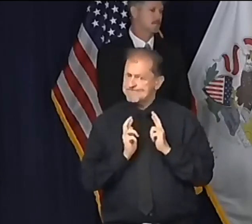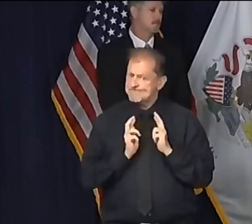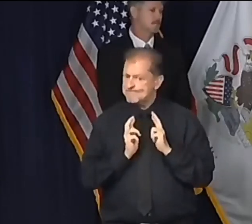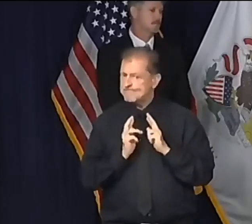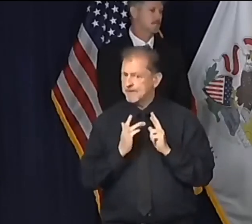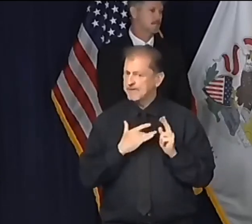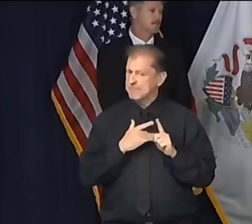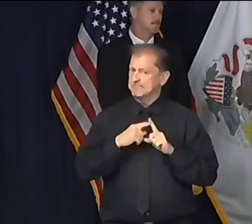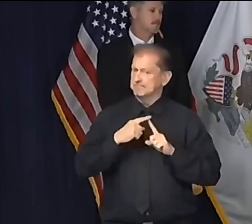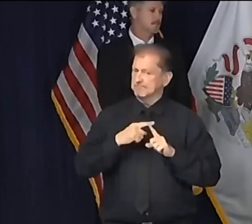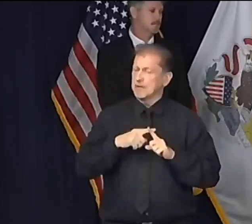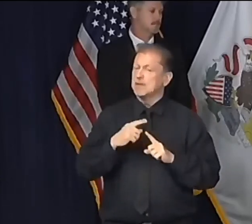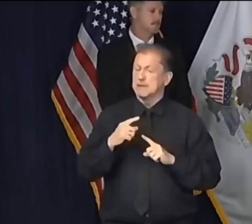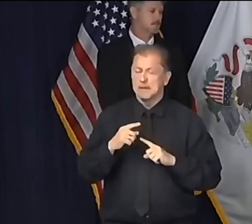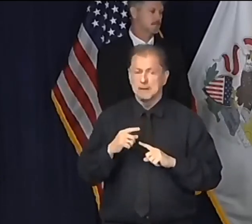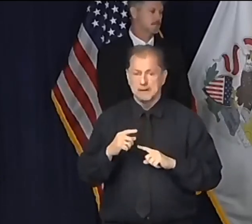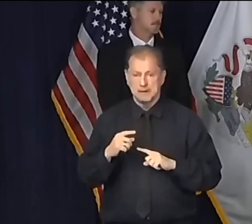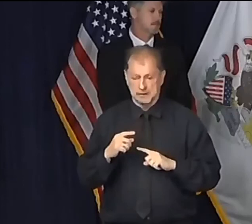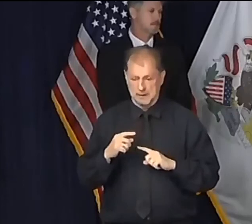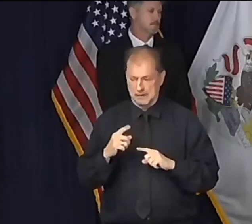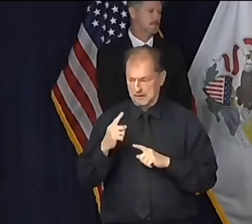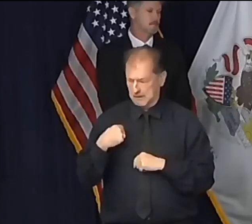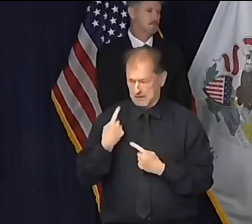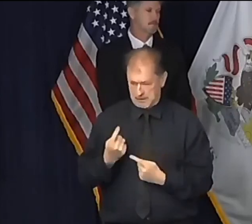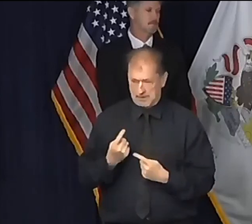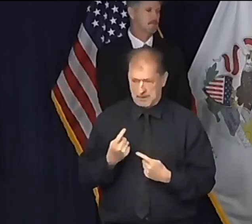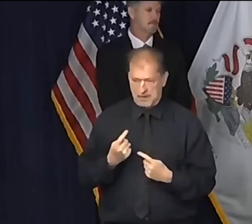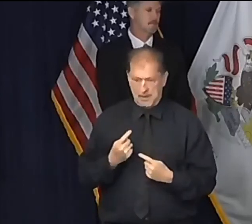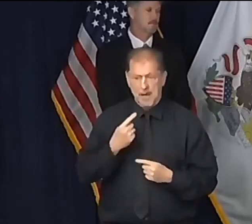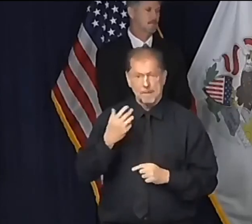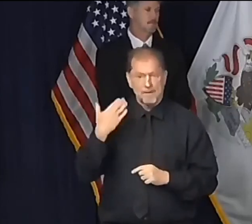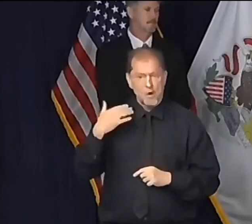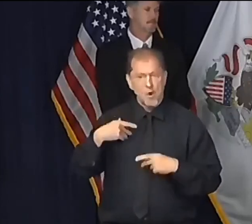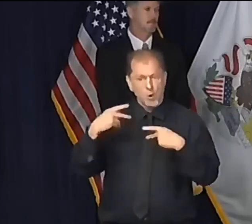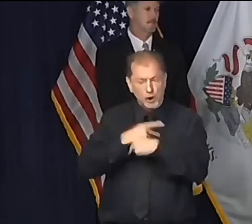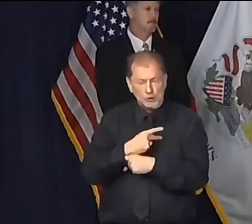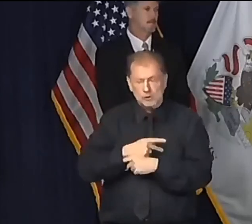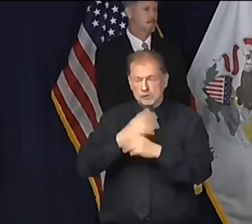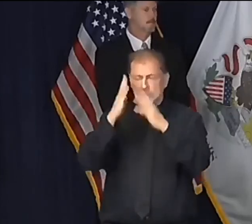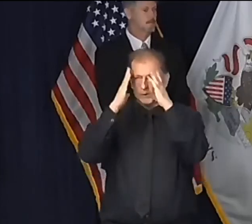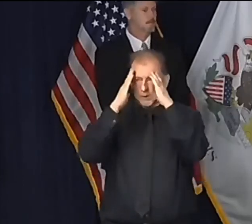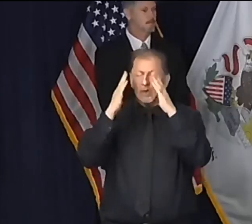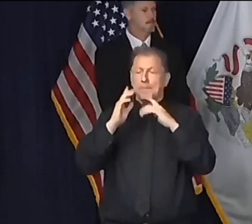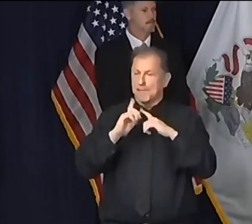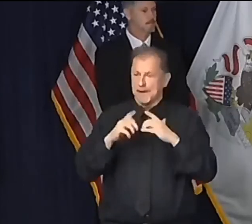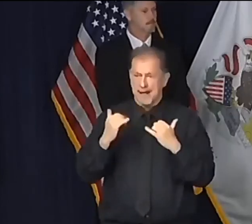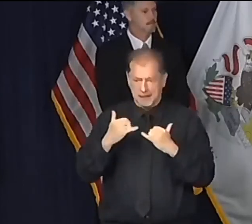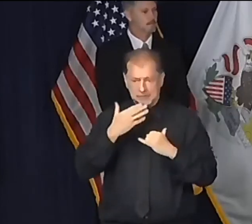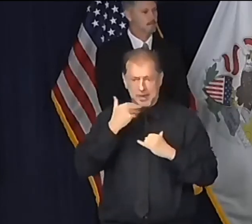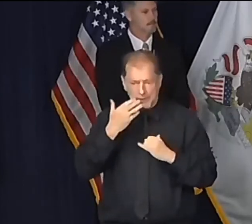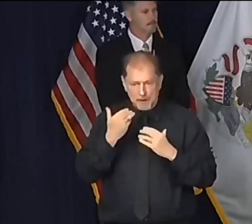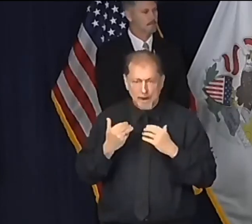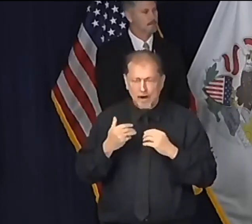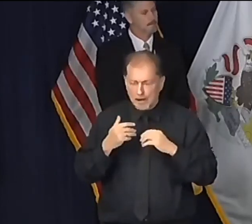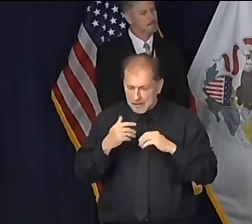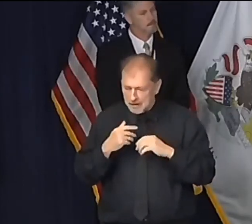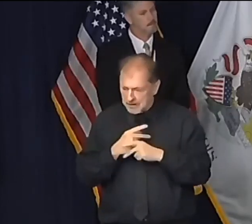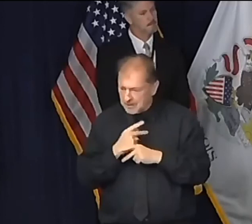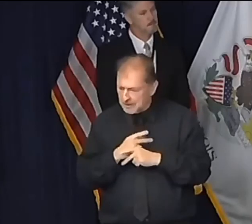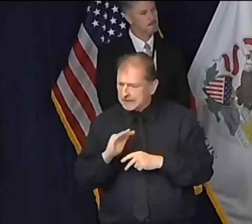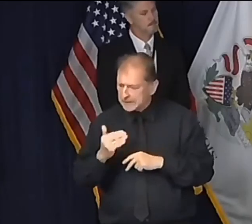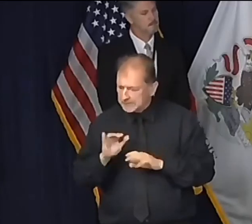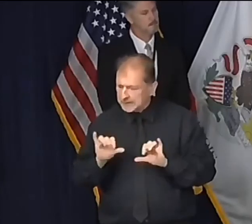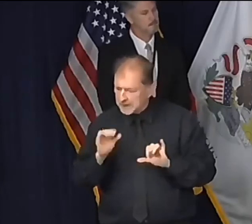hope here in the numbers. There used to be there's a kind of a coefficient that gets used in